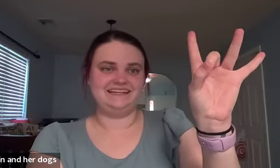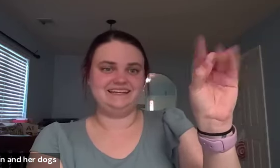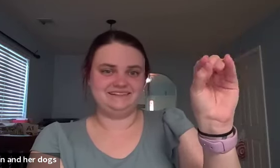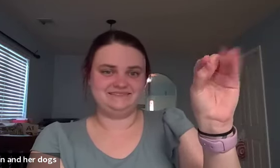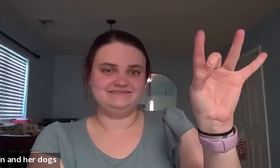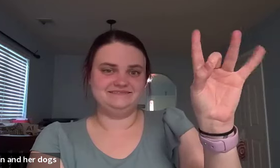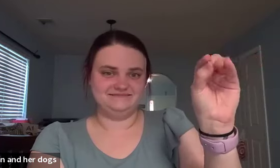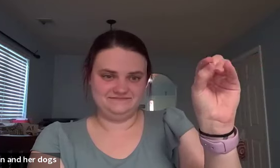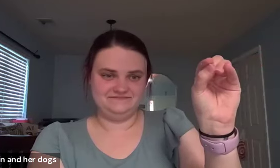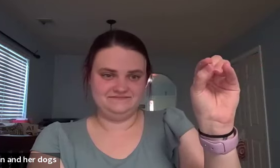80,